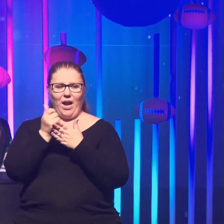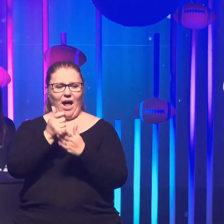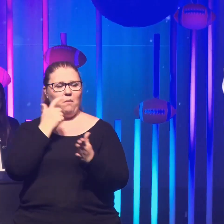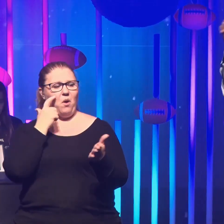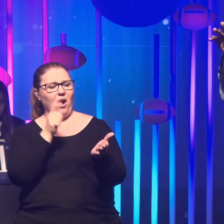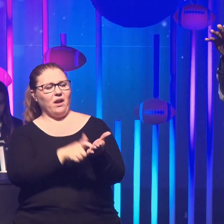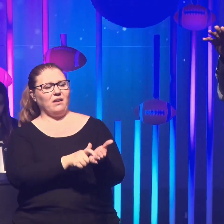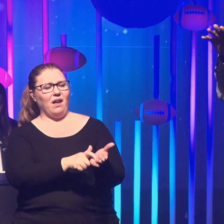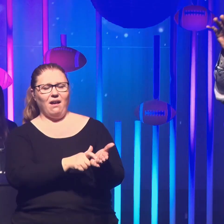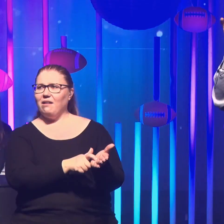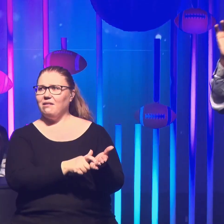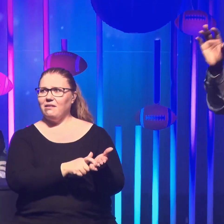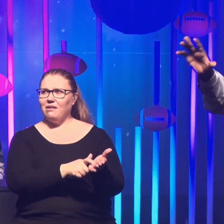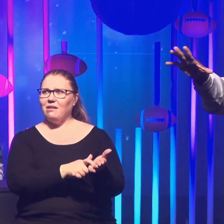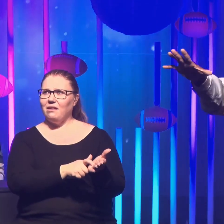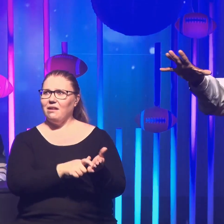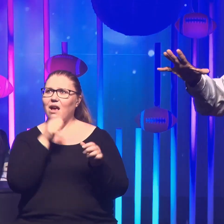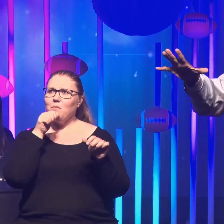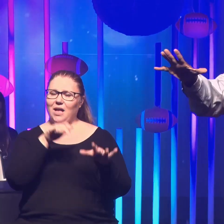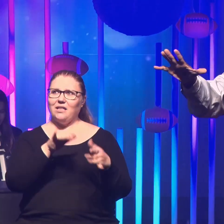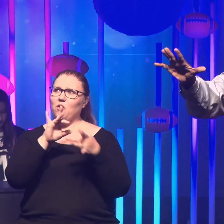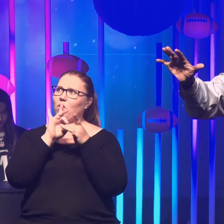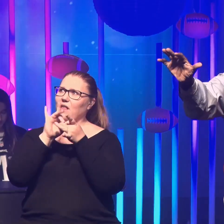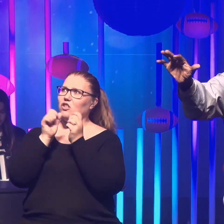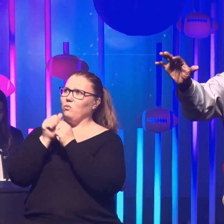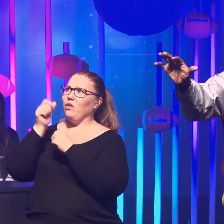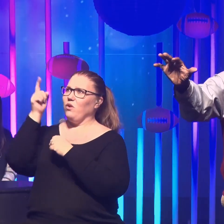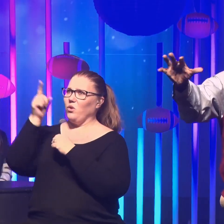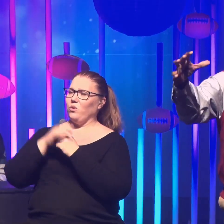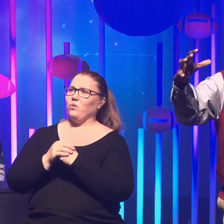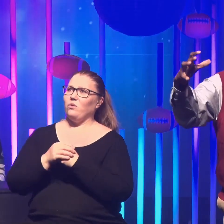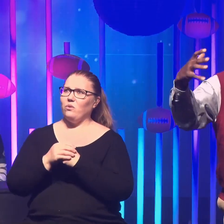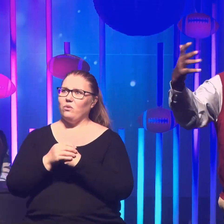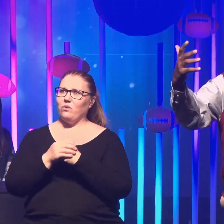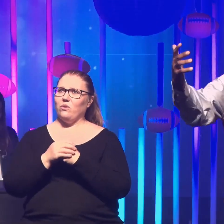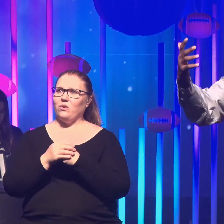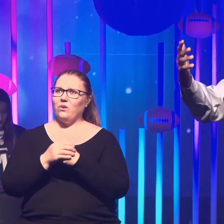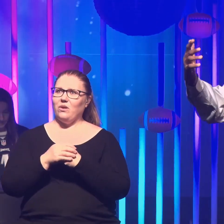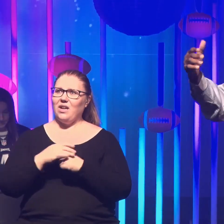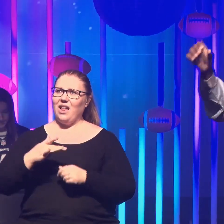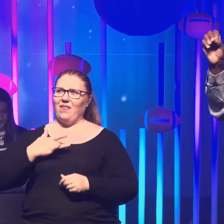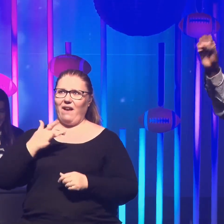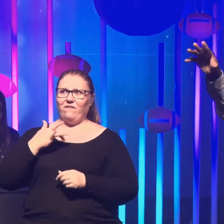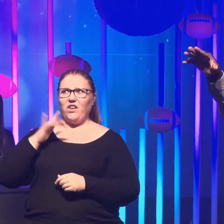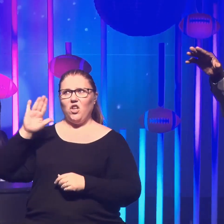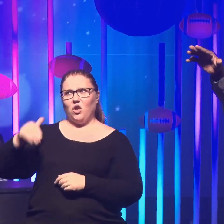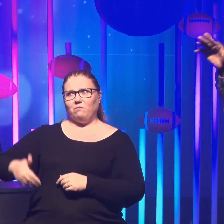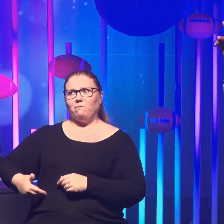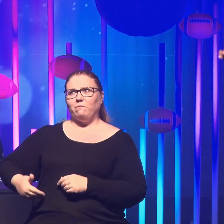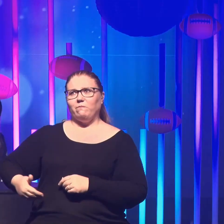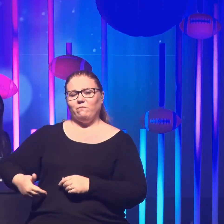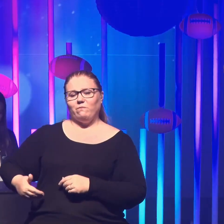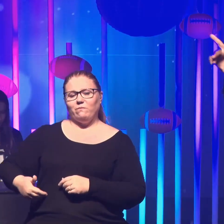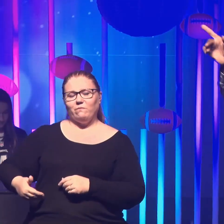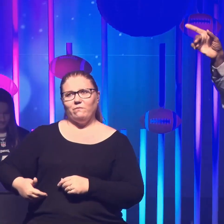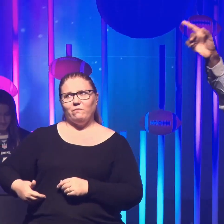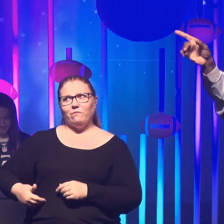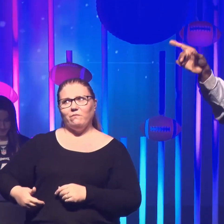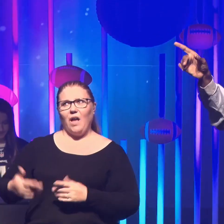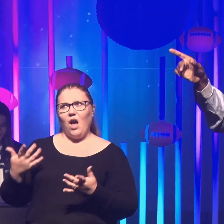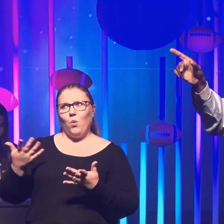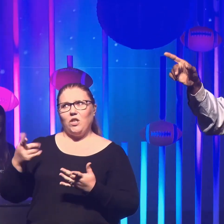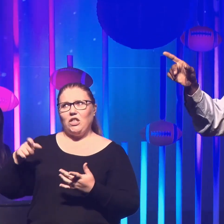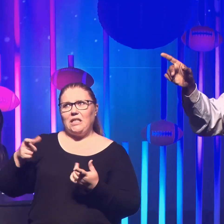Father, I bless them and their relationship with you, that they can sense your promptings and sense where you, the directions in